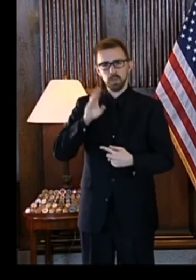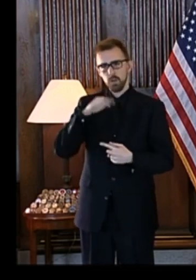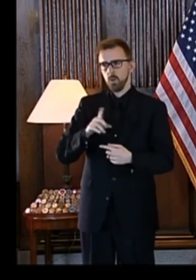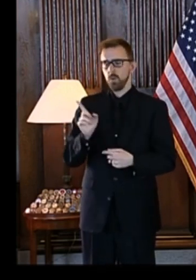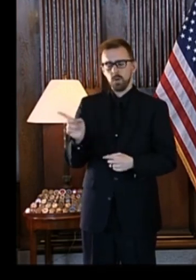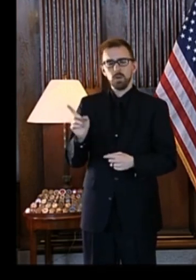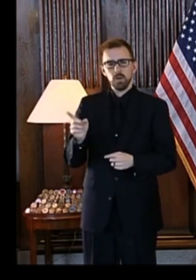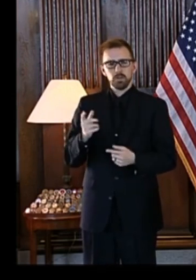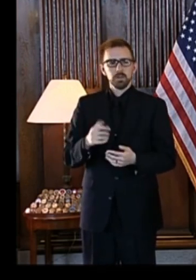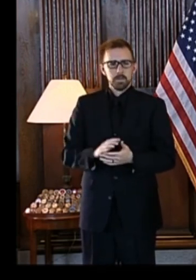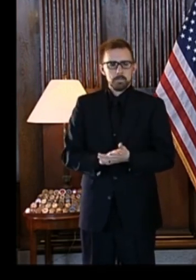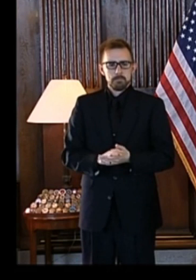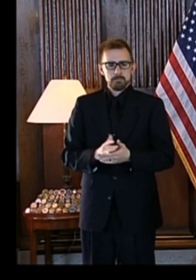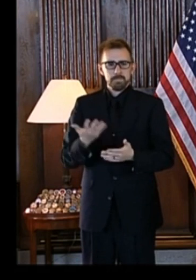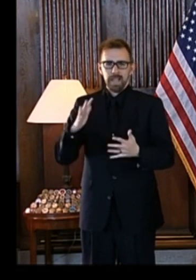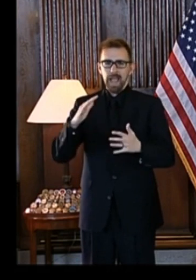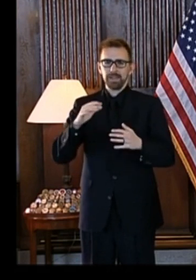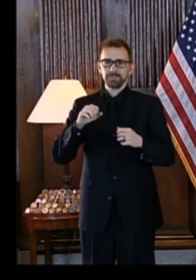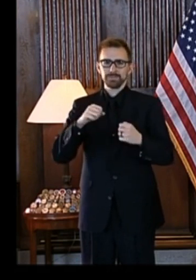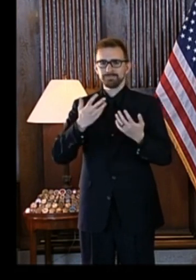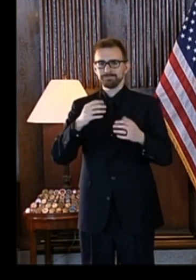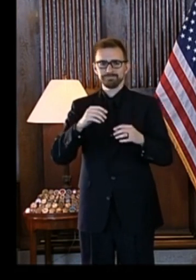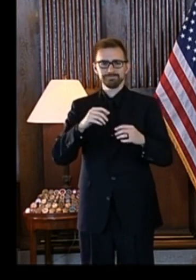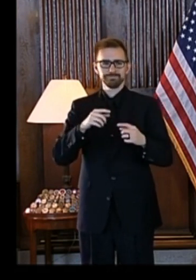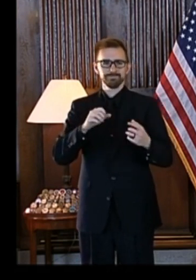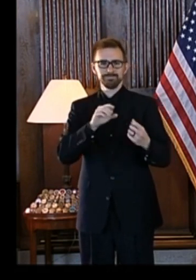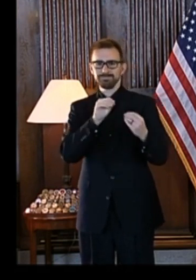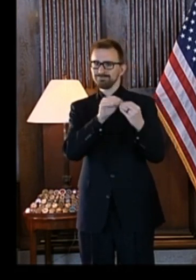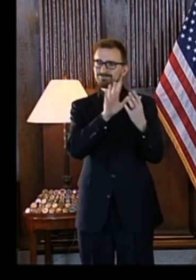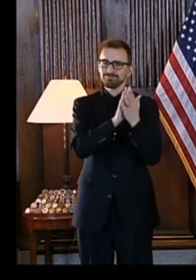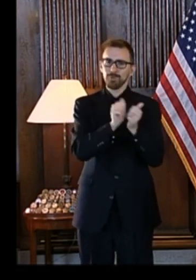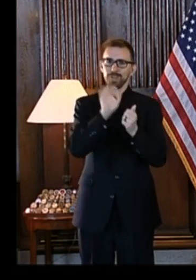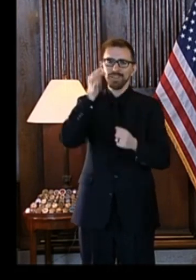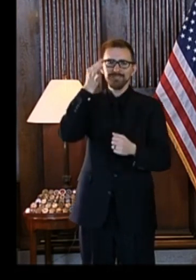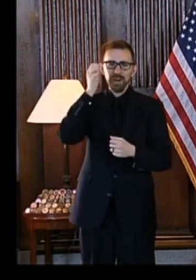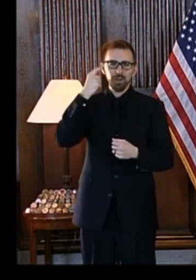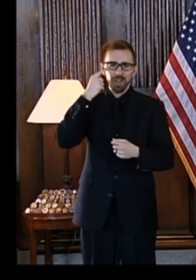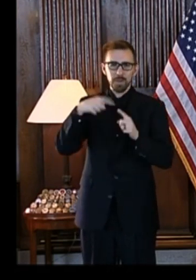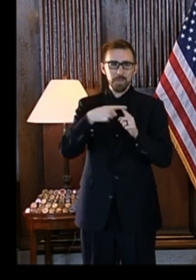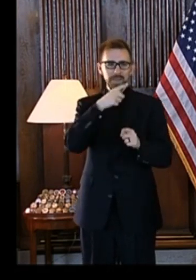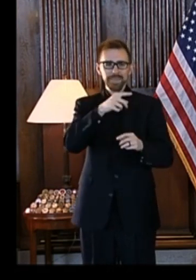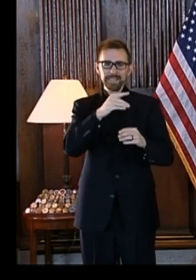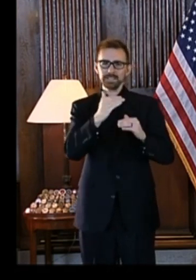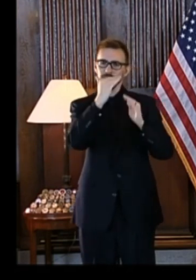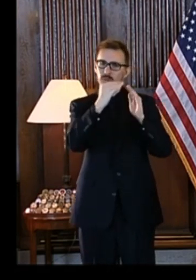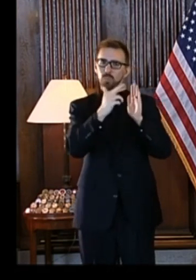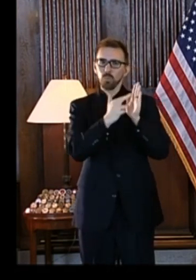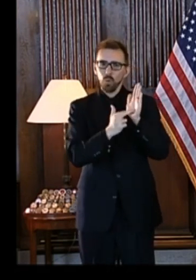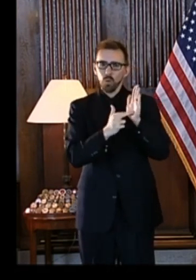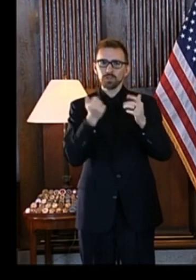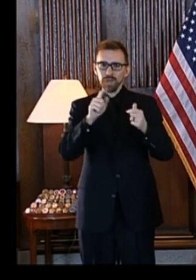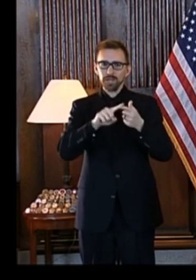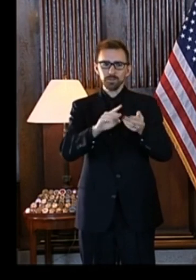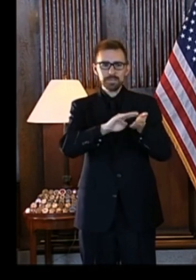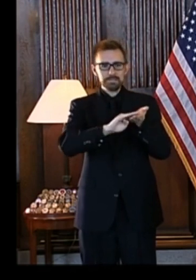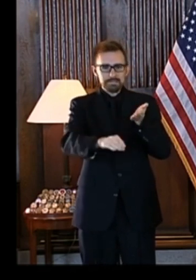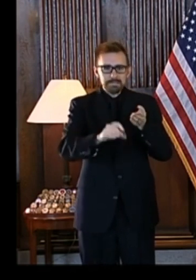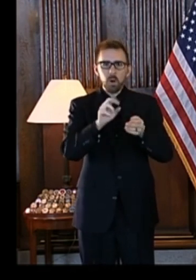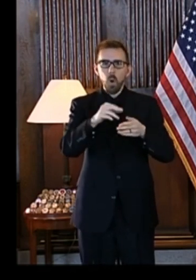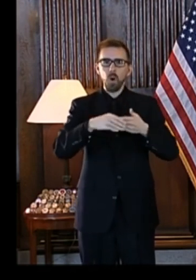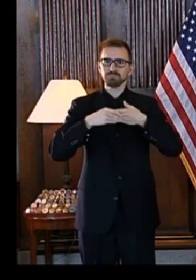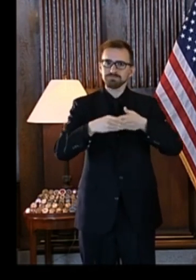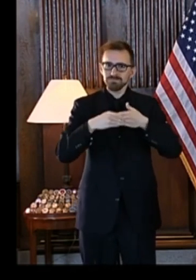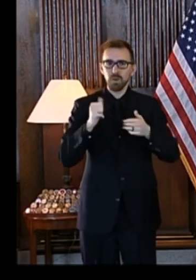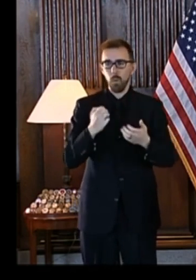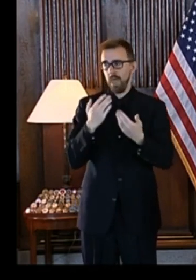went somewhat toe-to-toe with the federal government on how we're going to make sure these restrictions are lifted where we can get product up and down the road. And I want to thank him